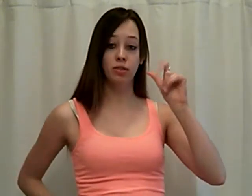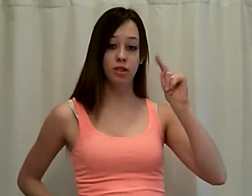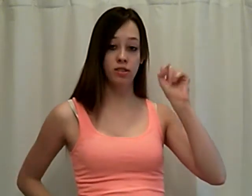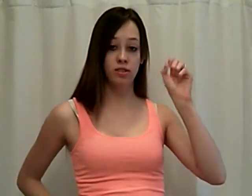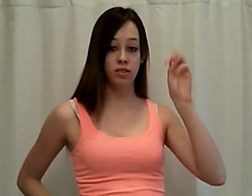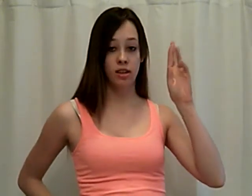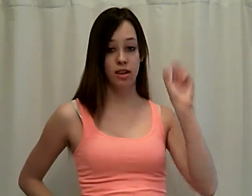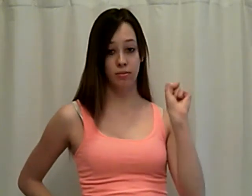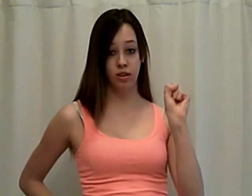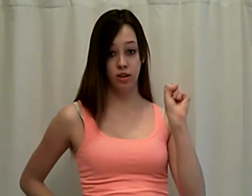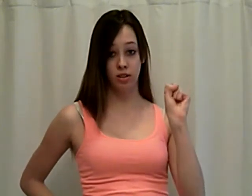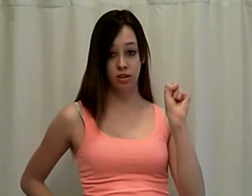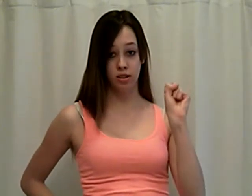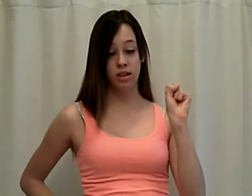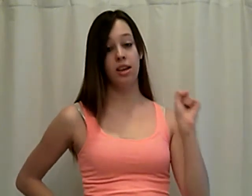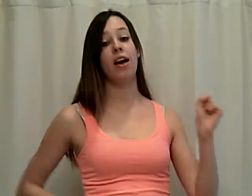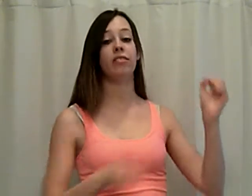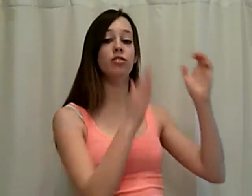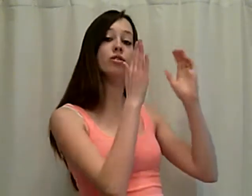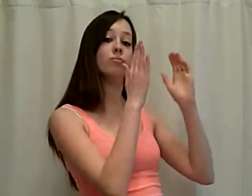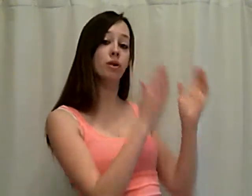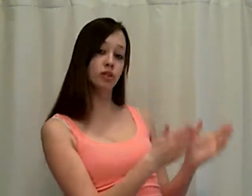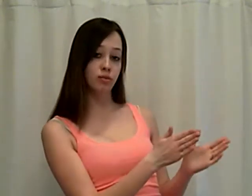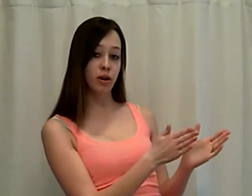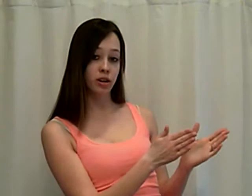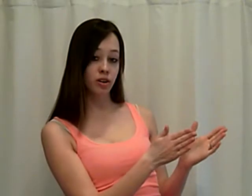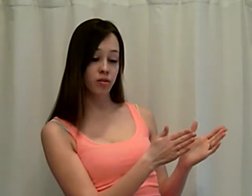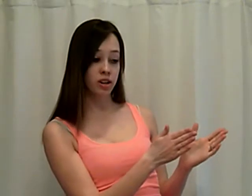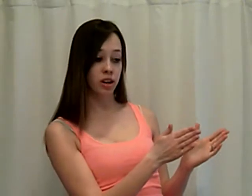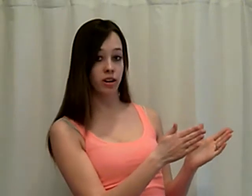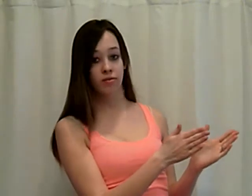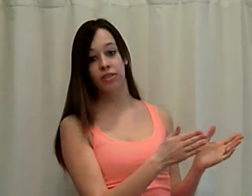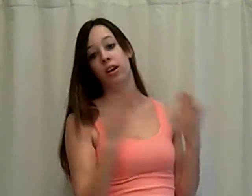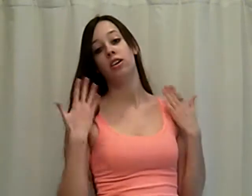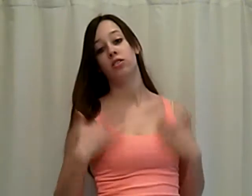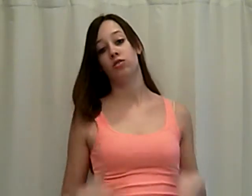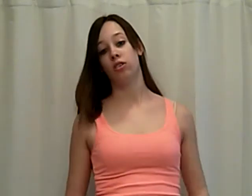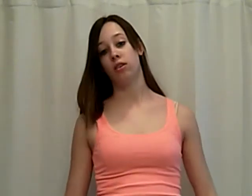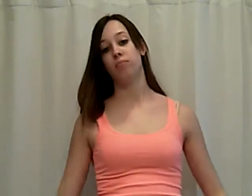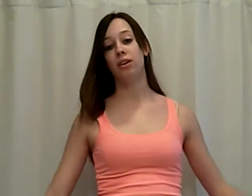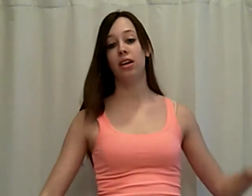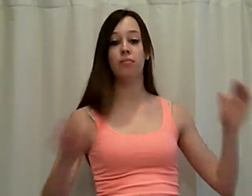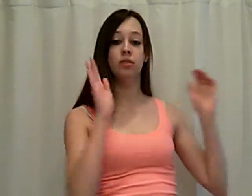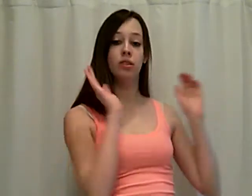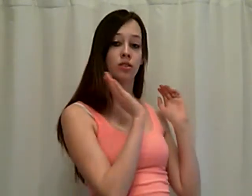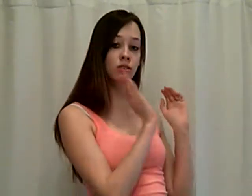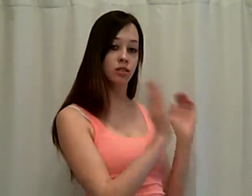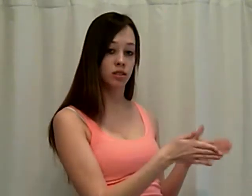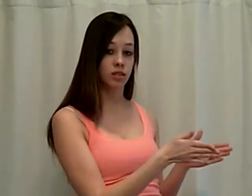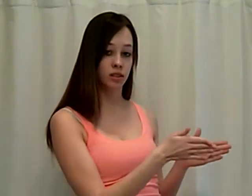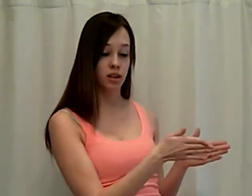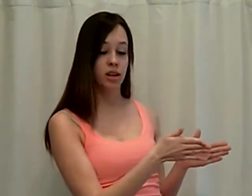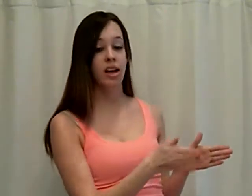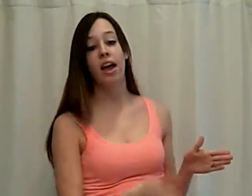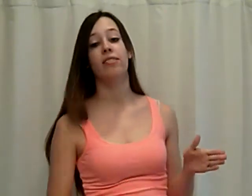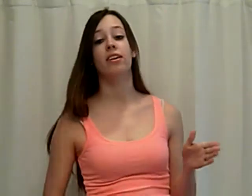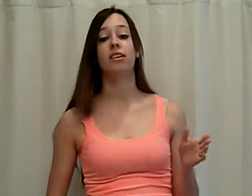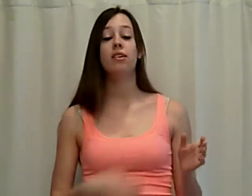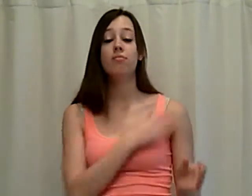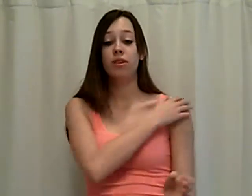hipsters, and then do your person marker over here. So dress up like hipsters, and then make